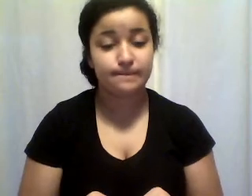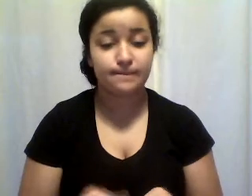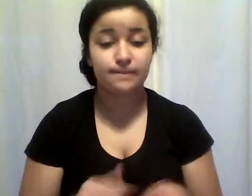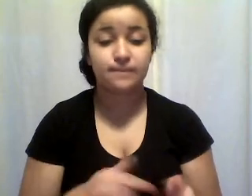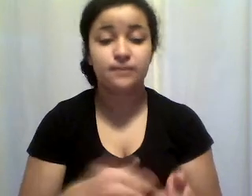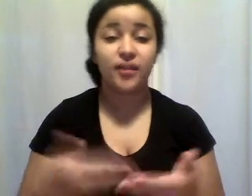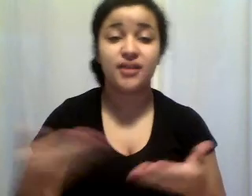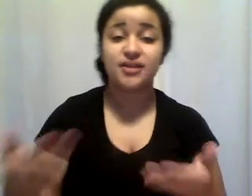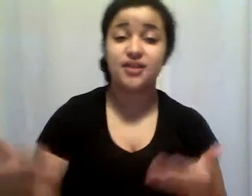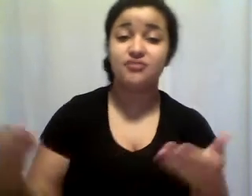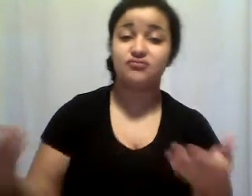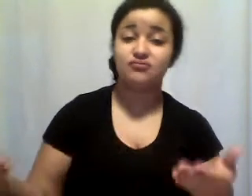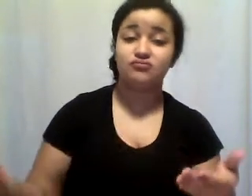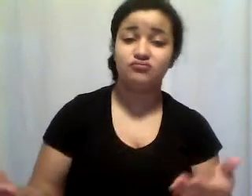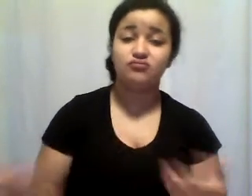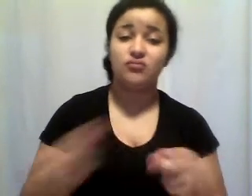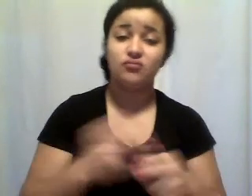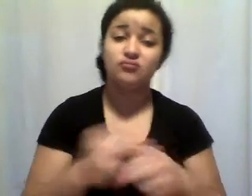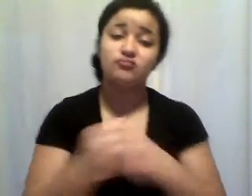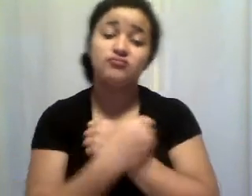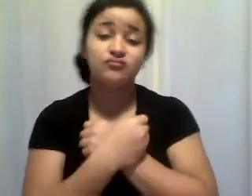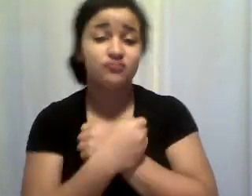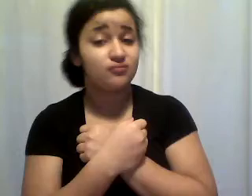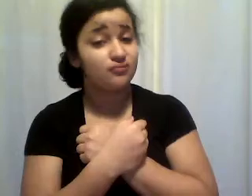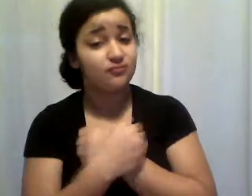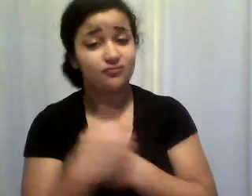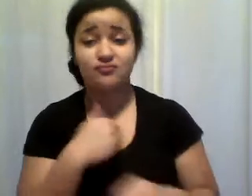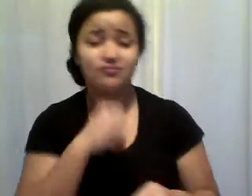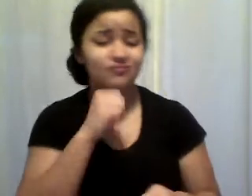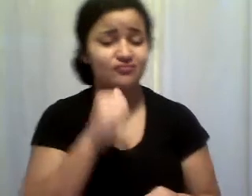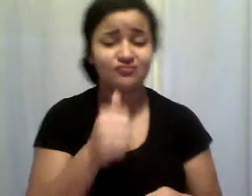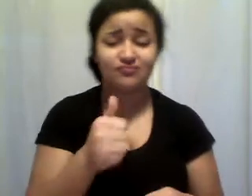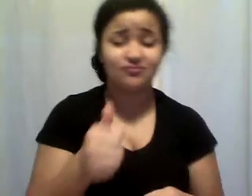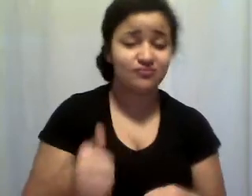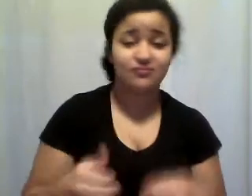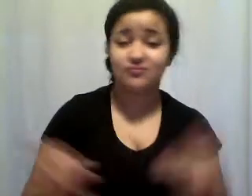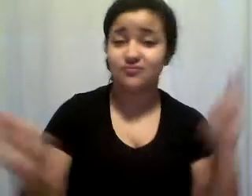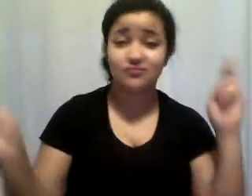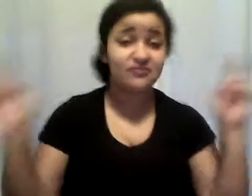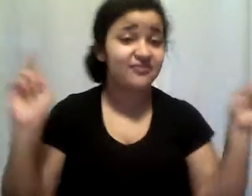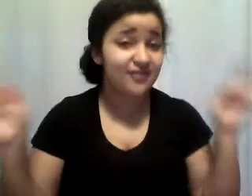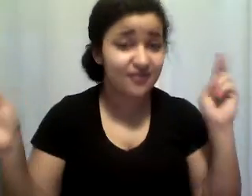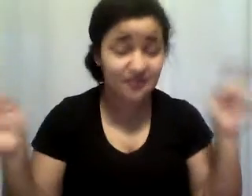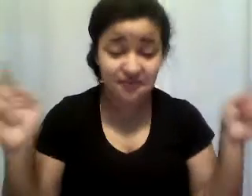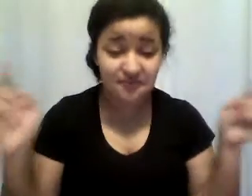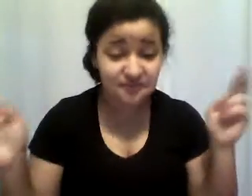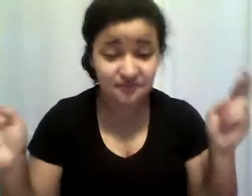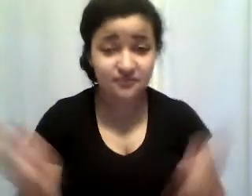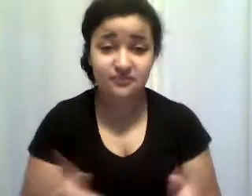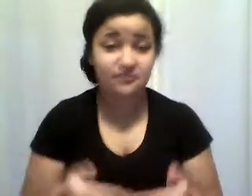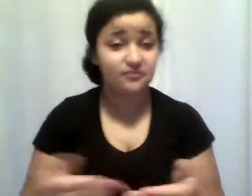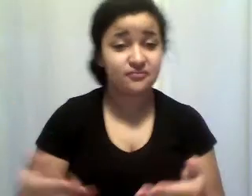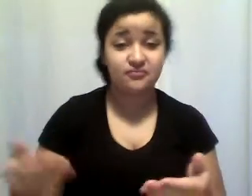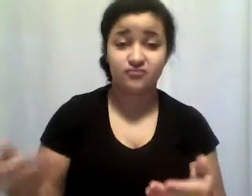This thing, I call love, I just can't handle it This thing,